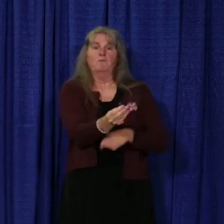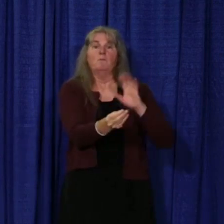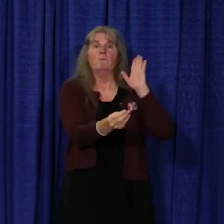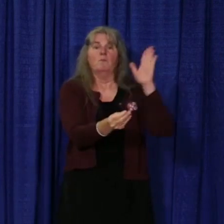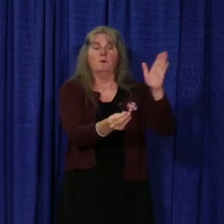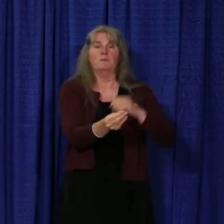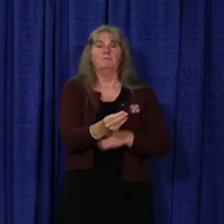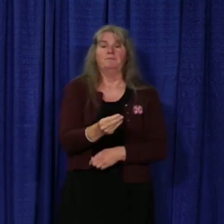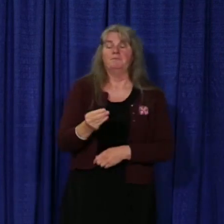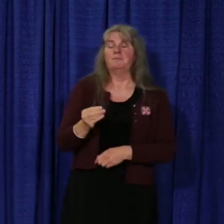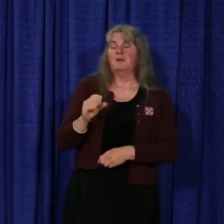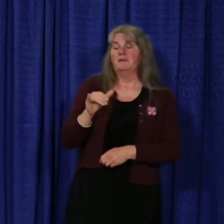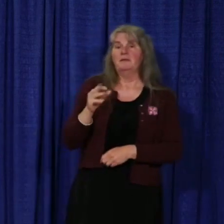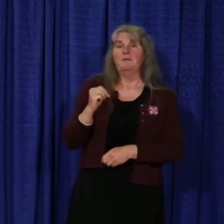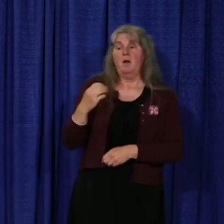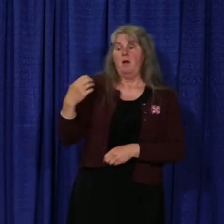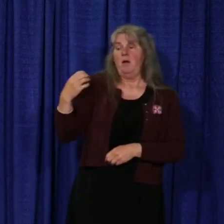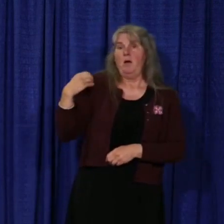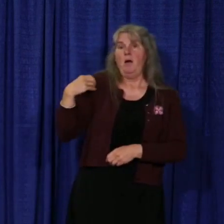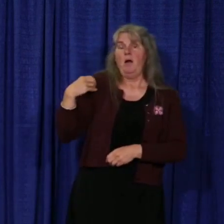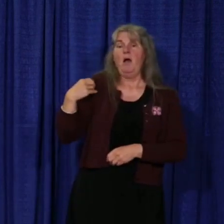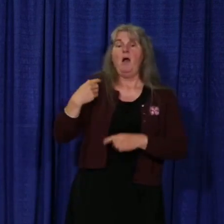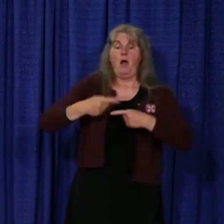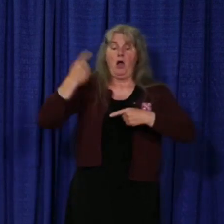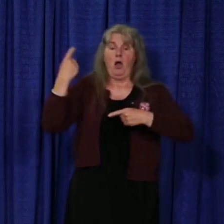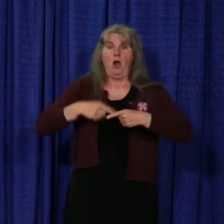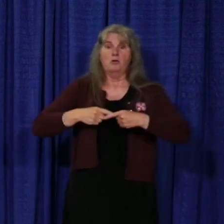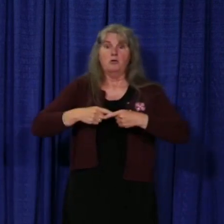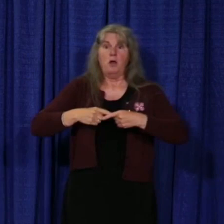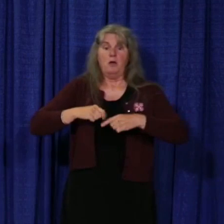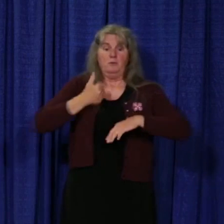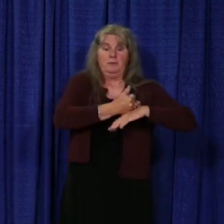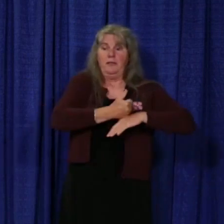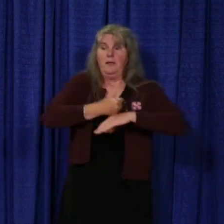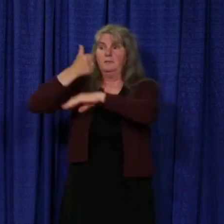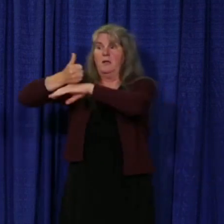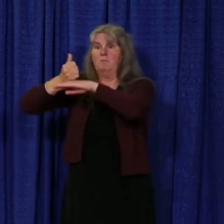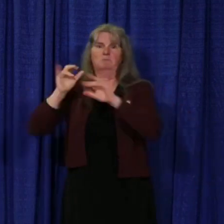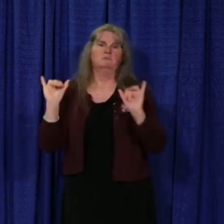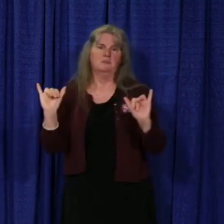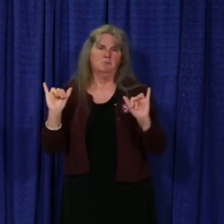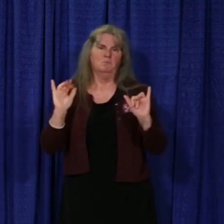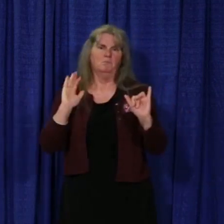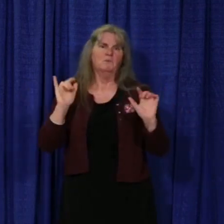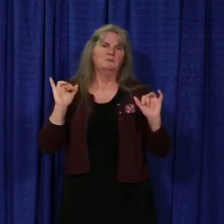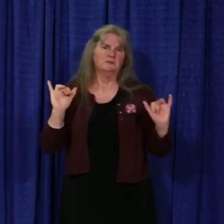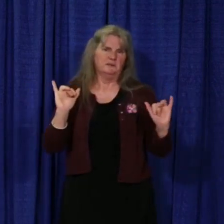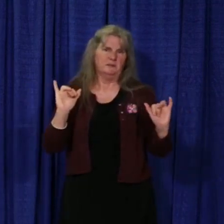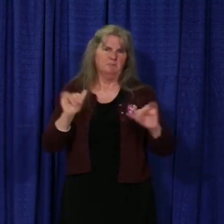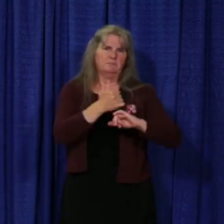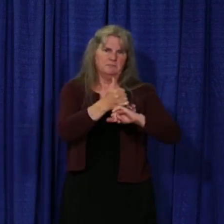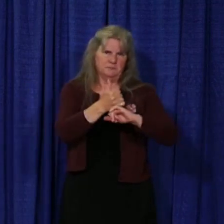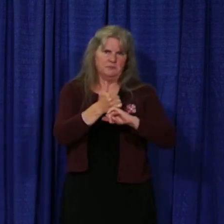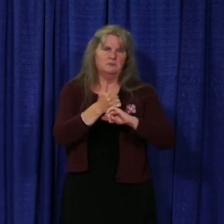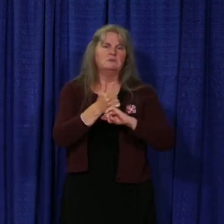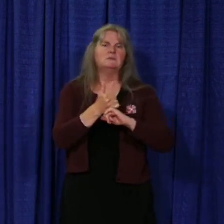Enforcement officers will continue to be stationed at our borders, and we will move, as we move towards and